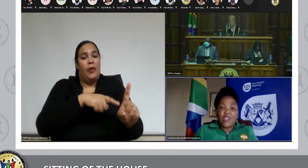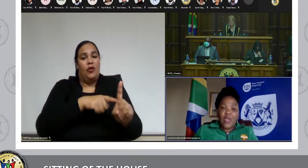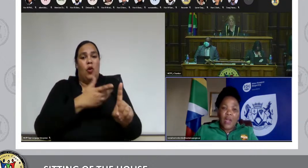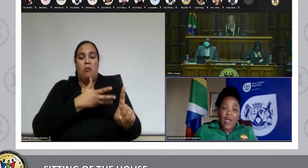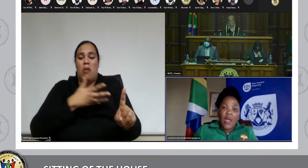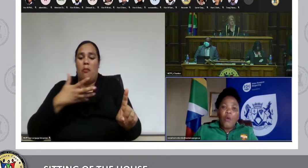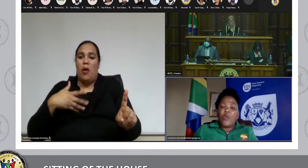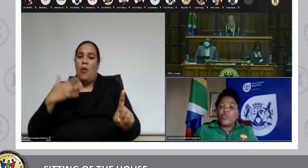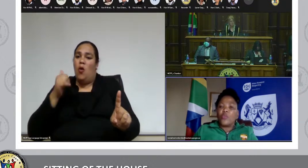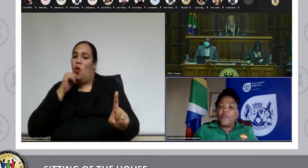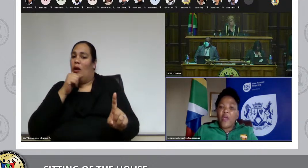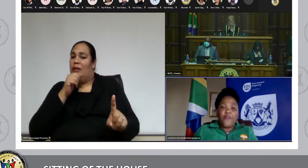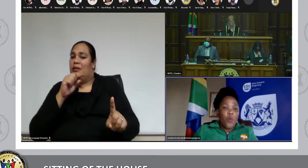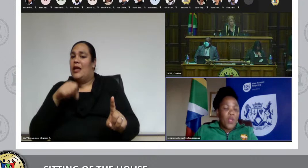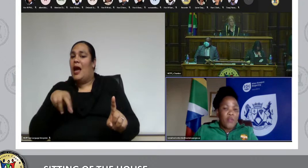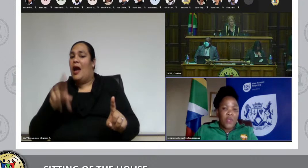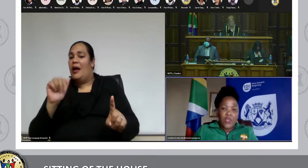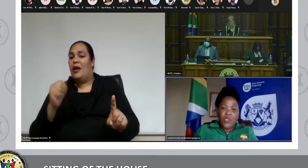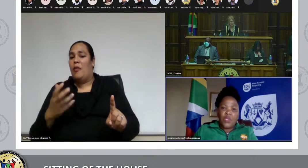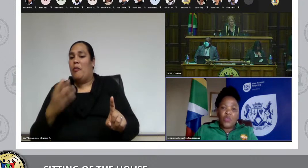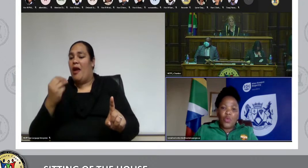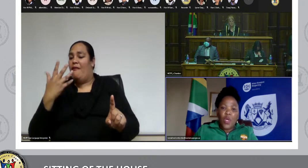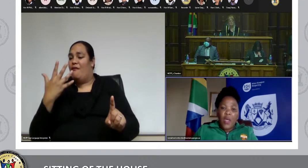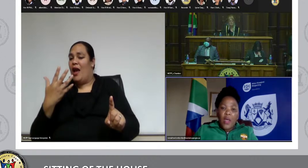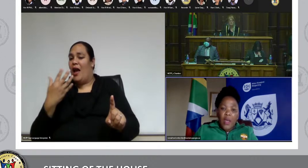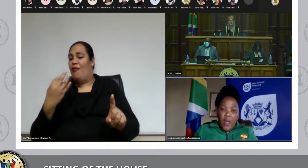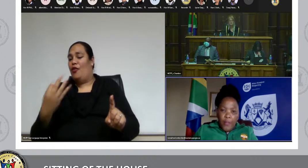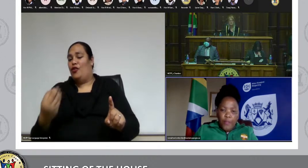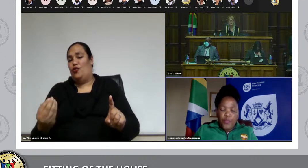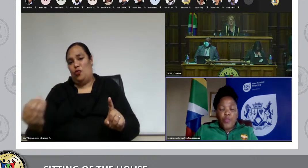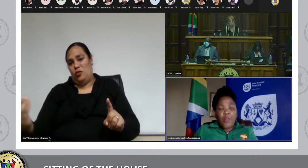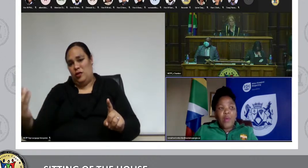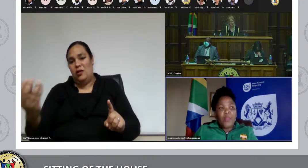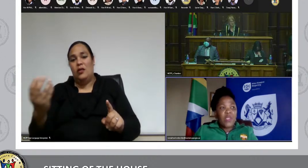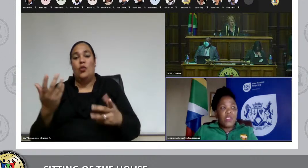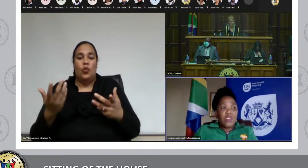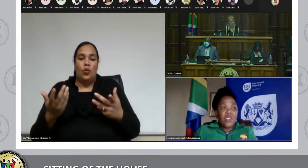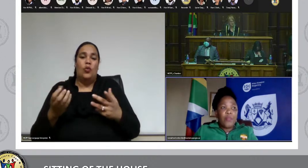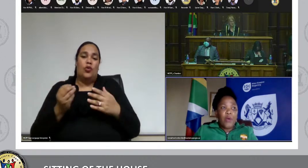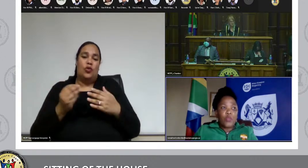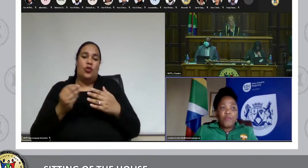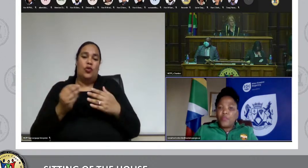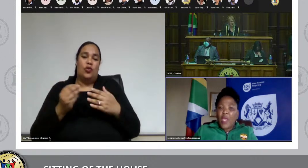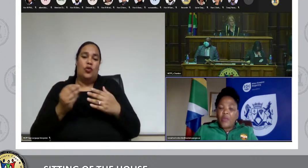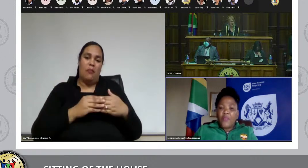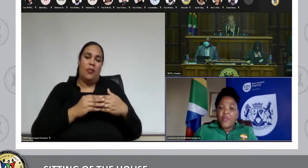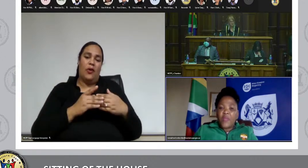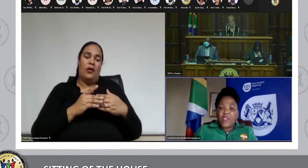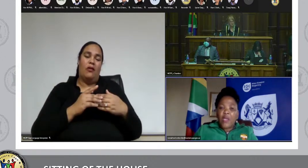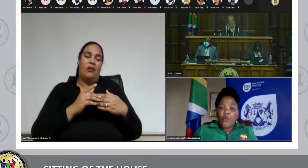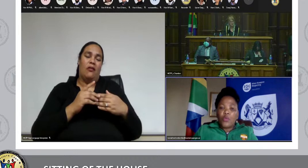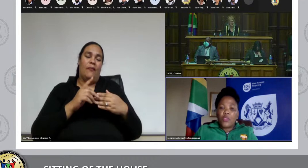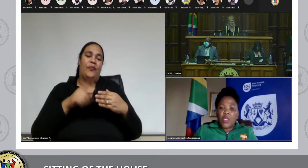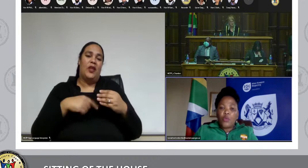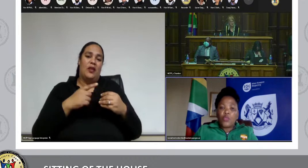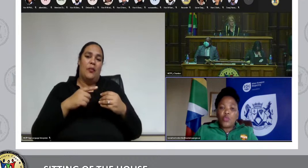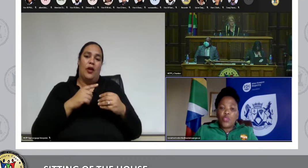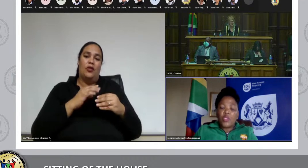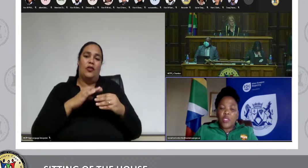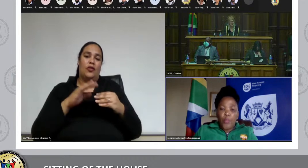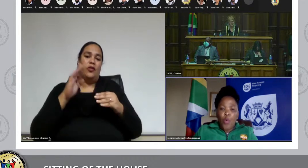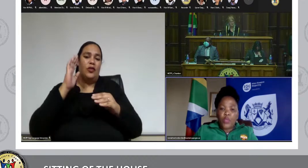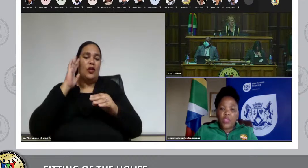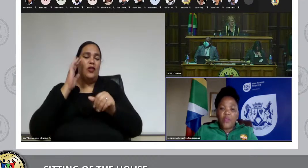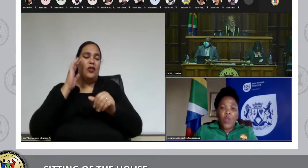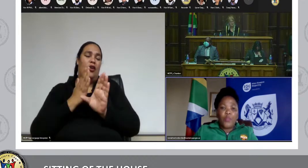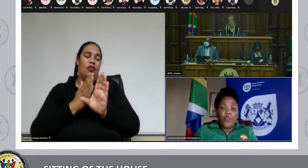or Auntie Sarah, who has got 5 or whatever, 3 kids. So Member Mackenzie, it's about, I don't think the